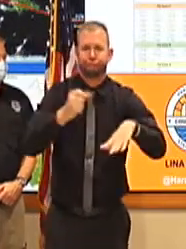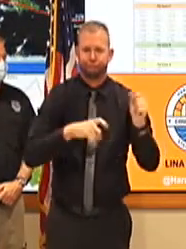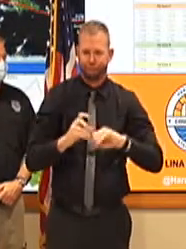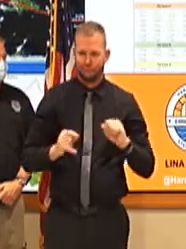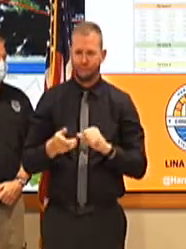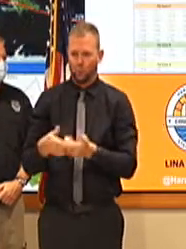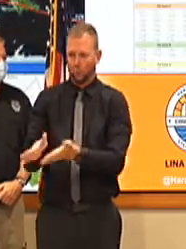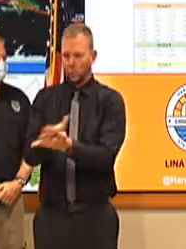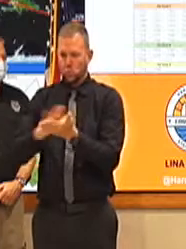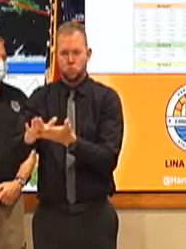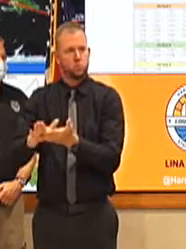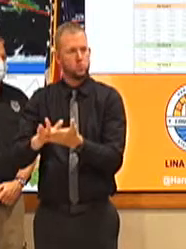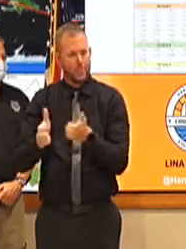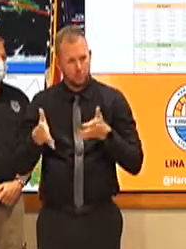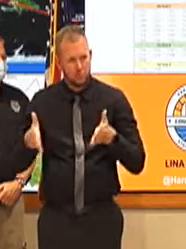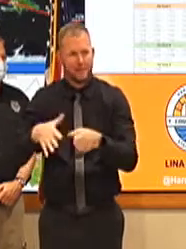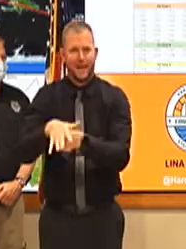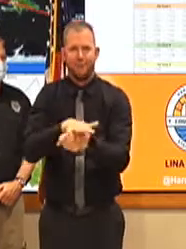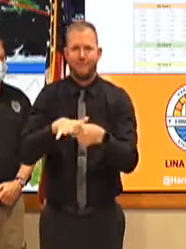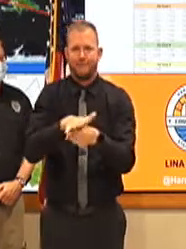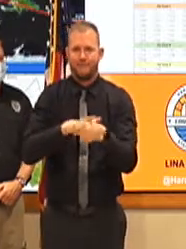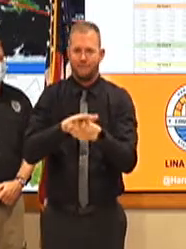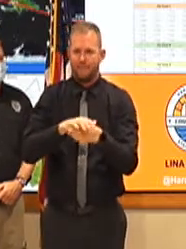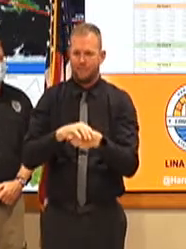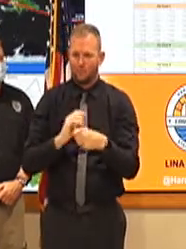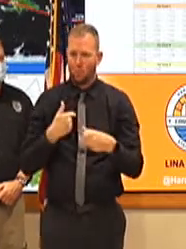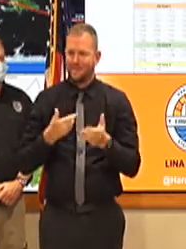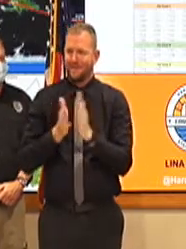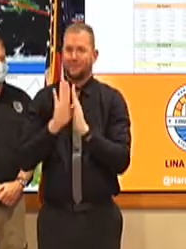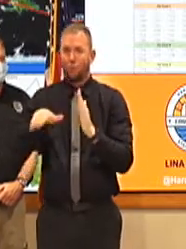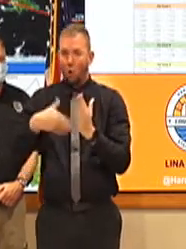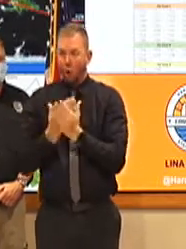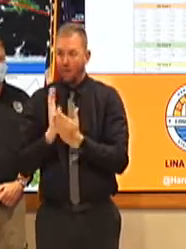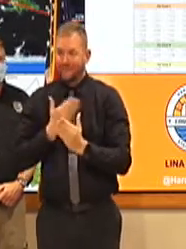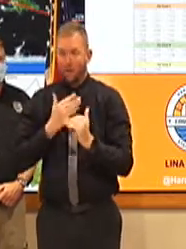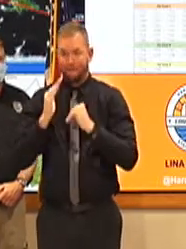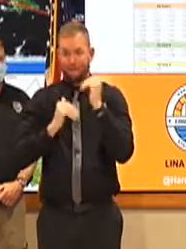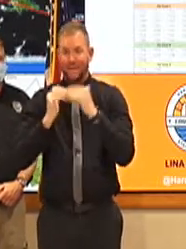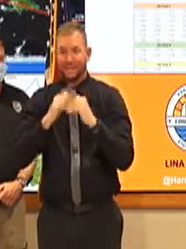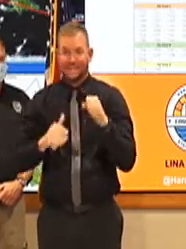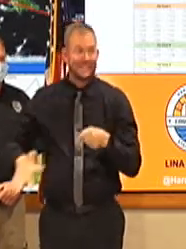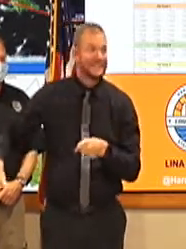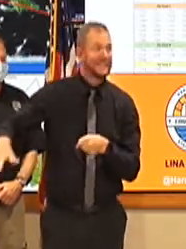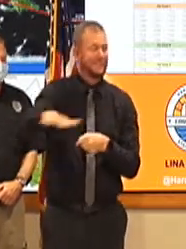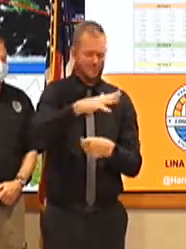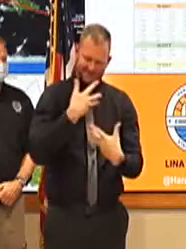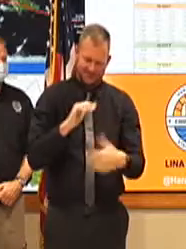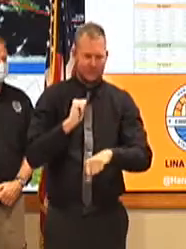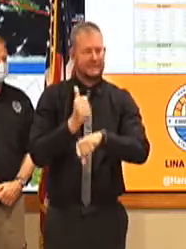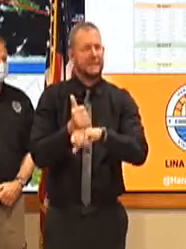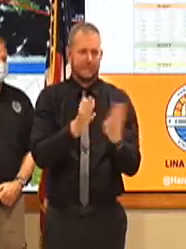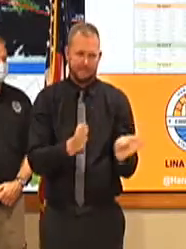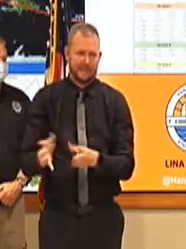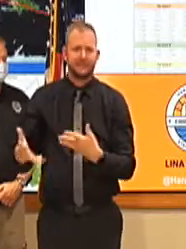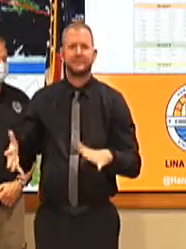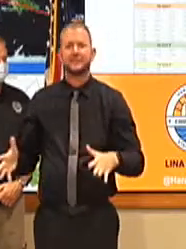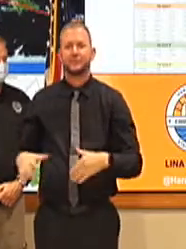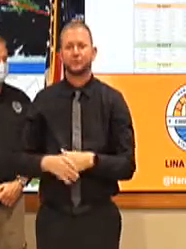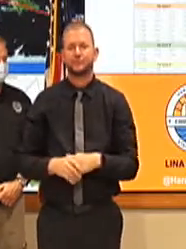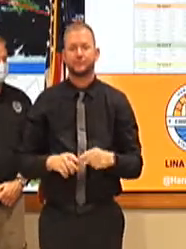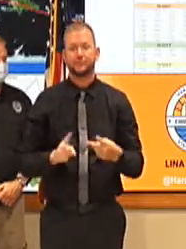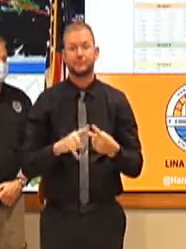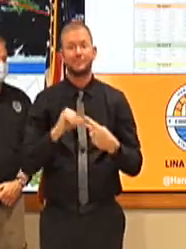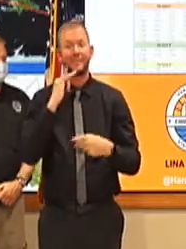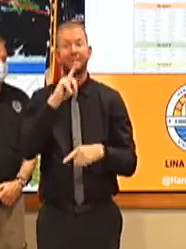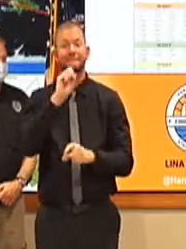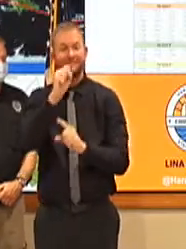of our buildings to make sure that we're in the best position as it relates to wind damage. Another one, if we get hit by major wind event